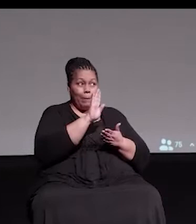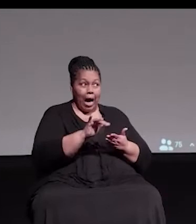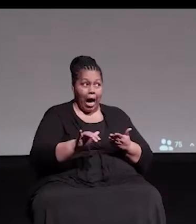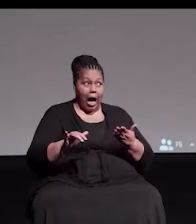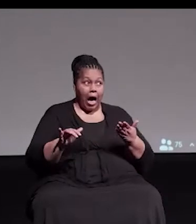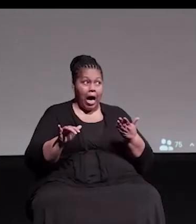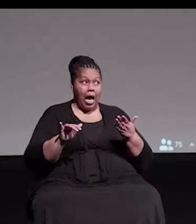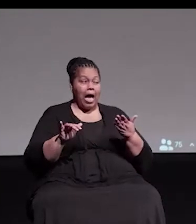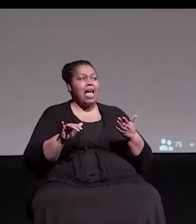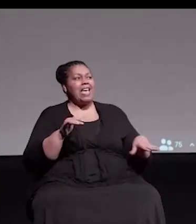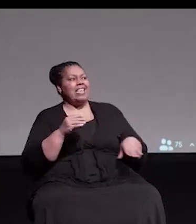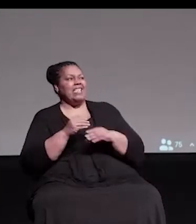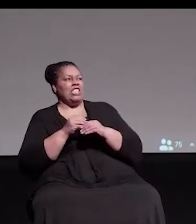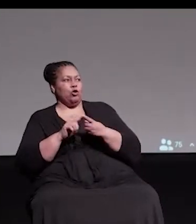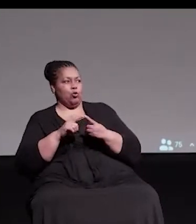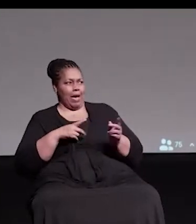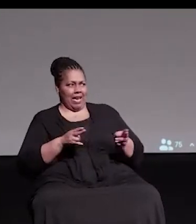the editing credit.